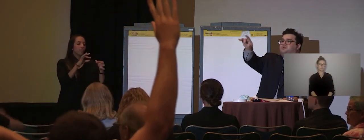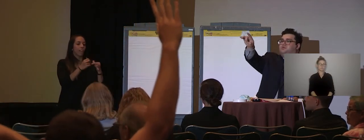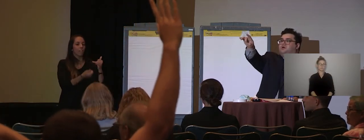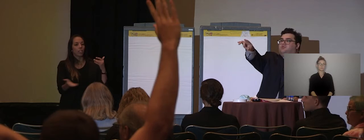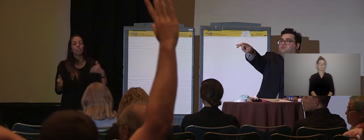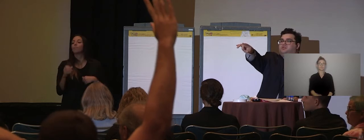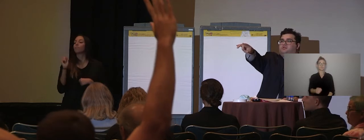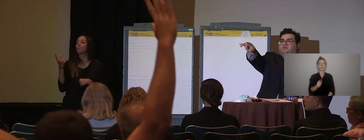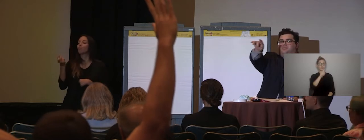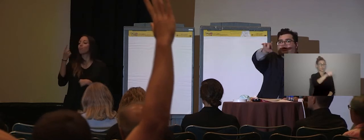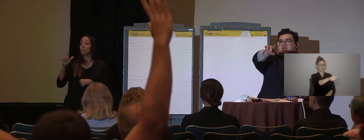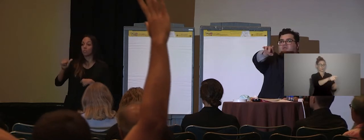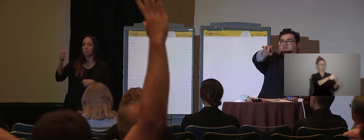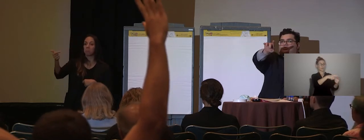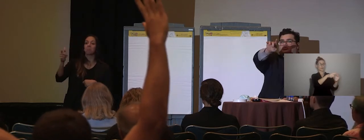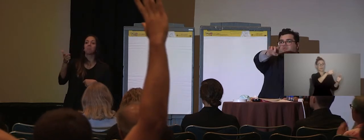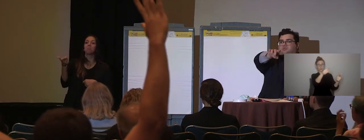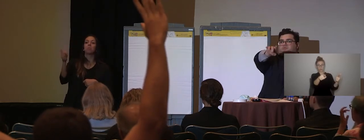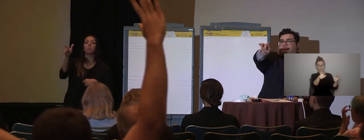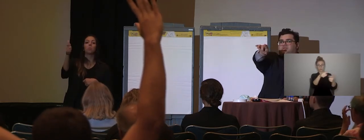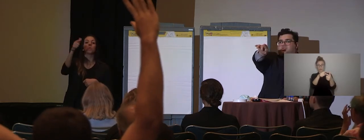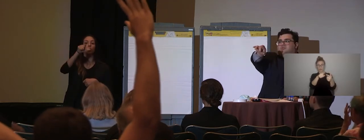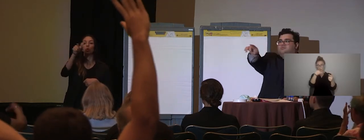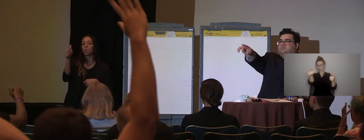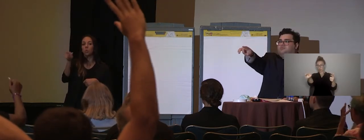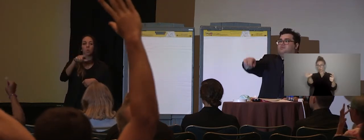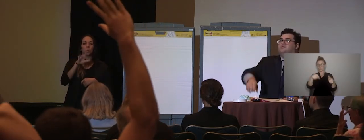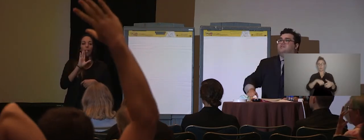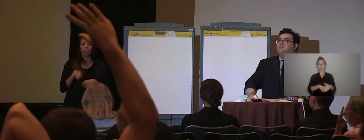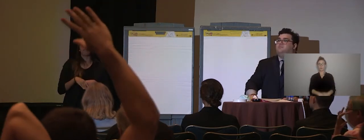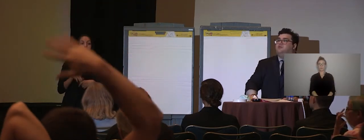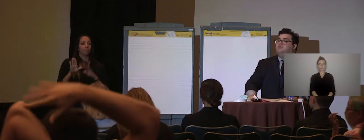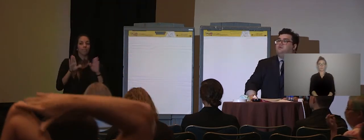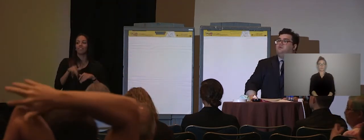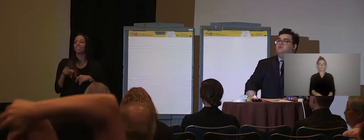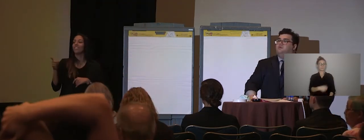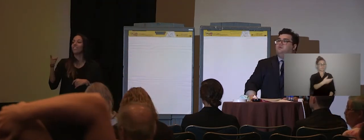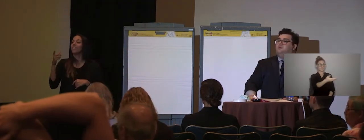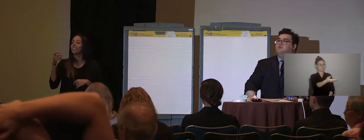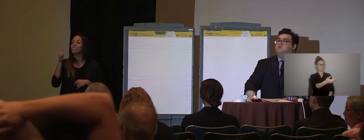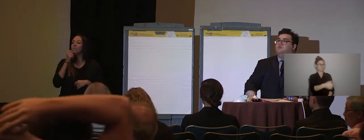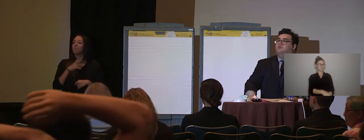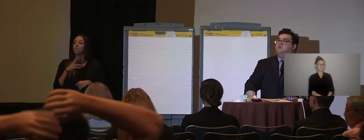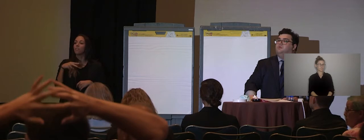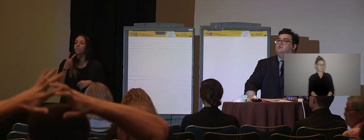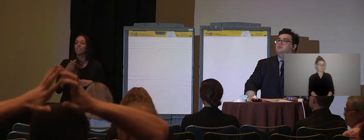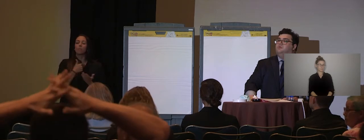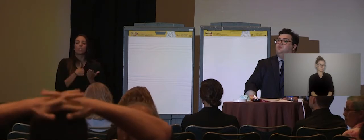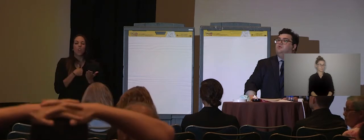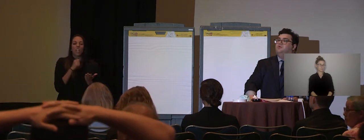Gotcha. I'll go to you, and then you, and then you. Yes, ma'am.